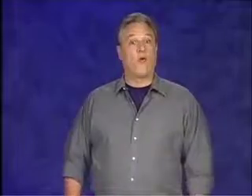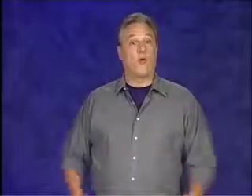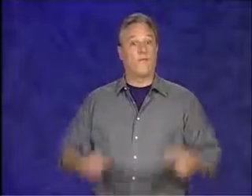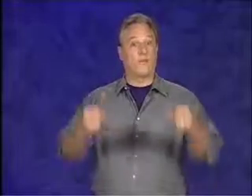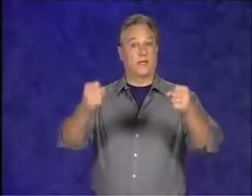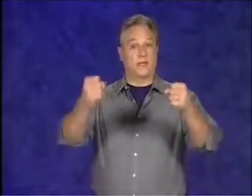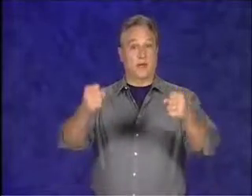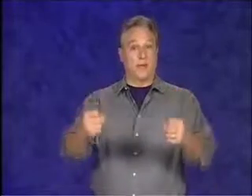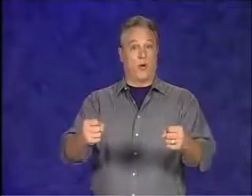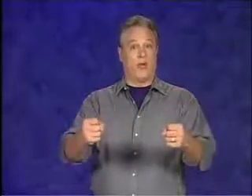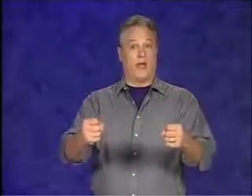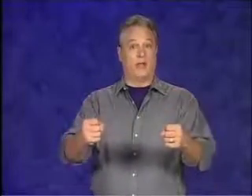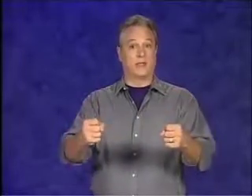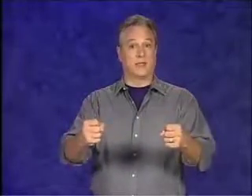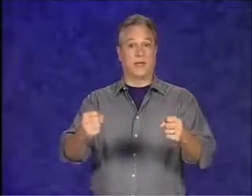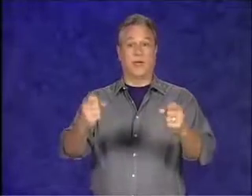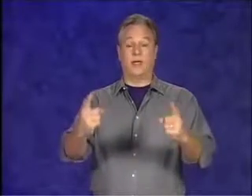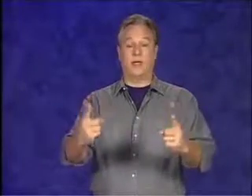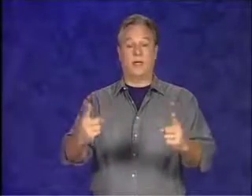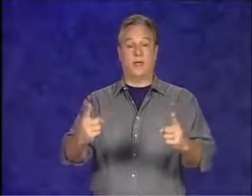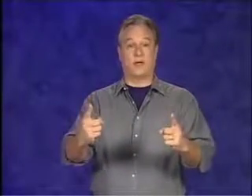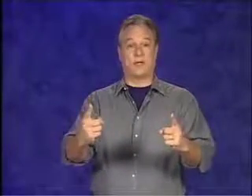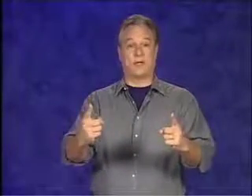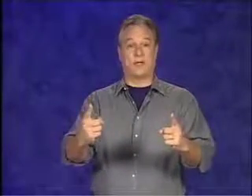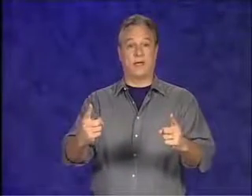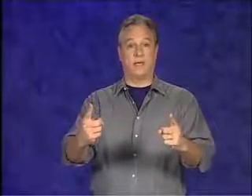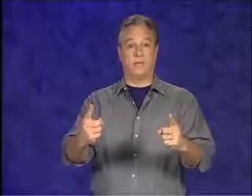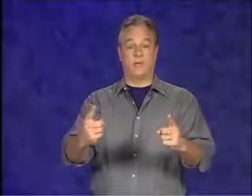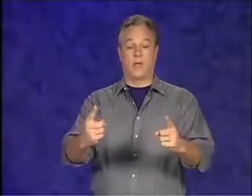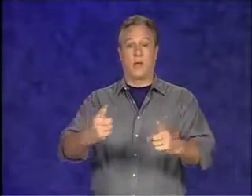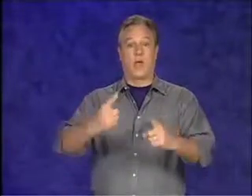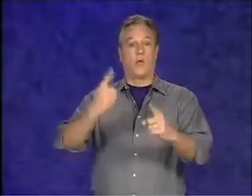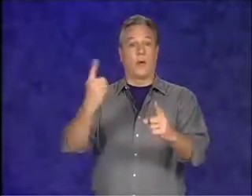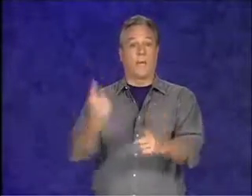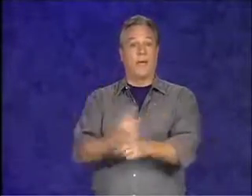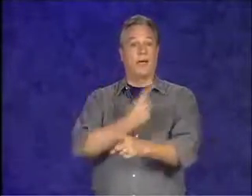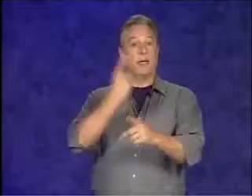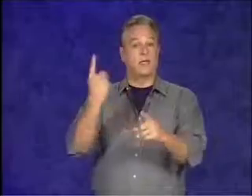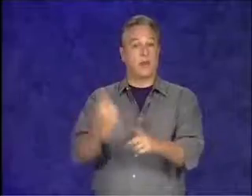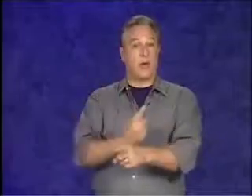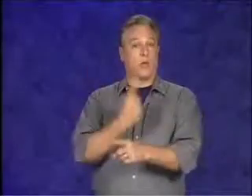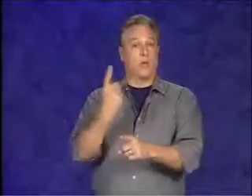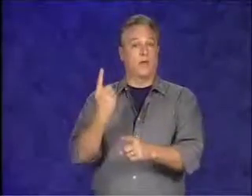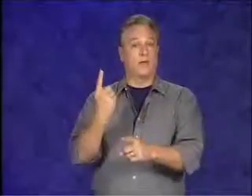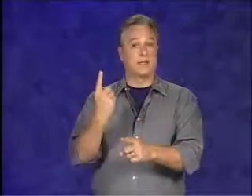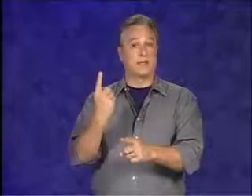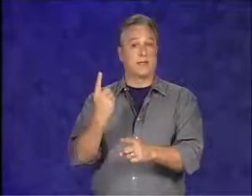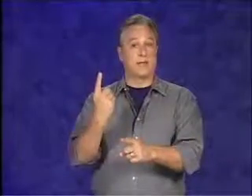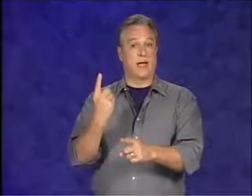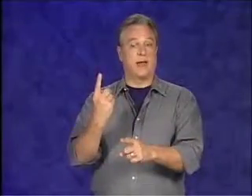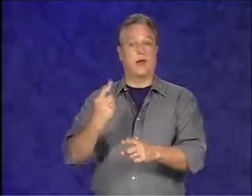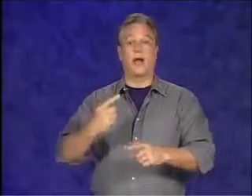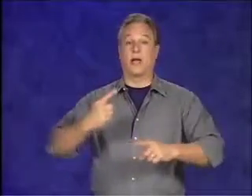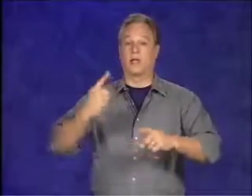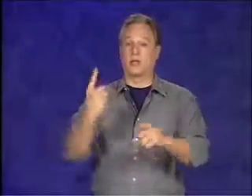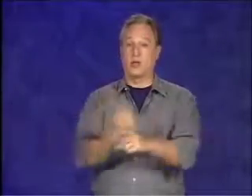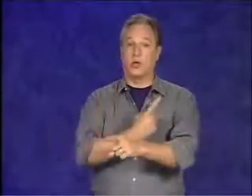Form fists on both hands with your index fingers extended. Repeatedly strike one fist against the other in a